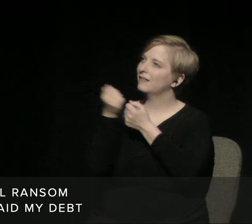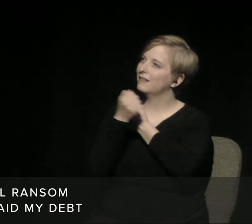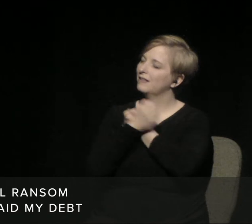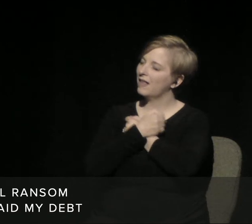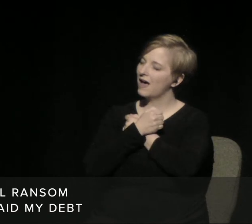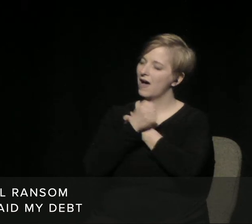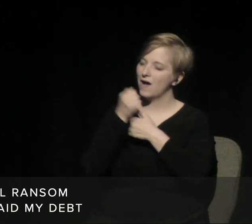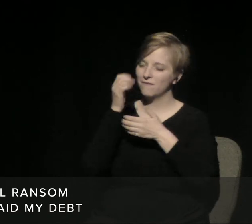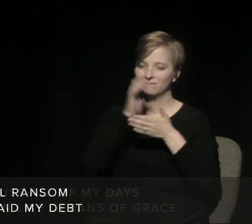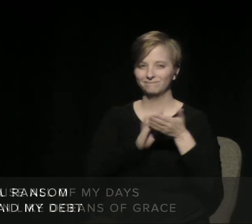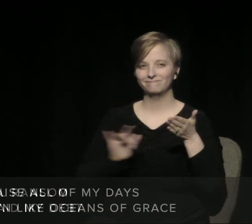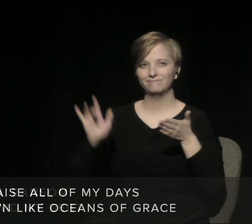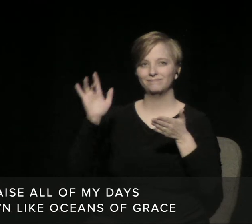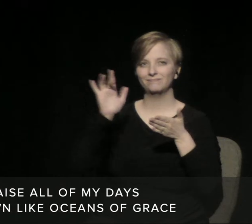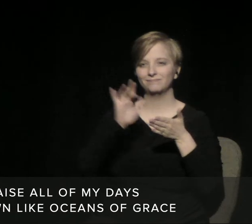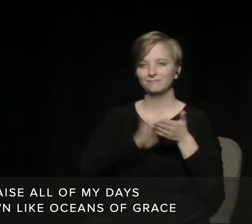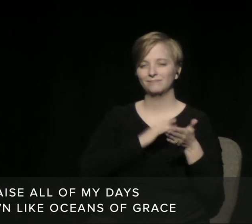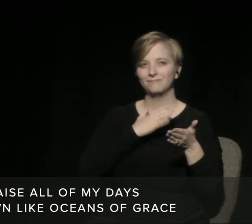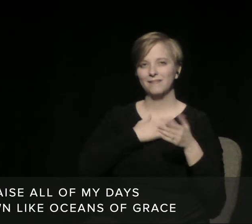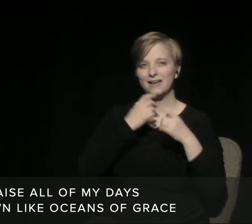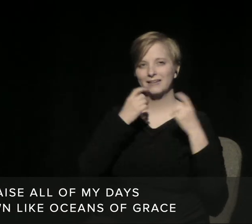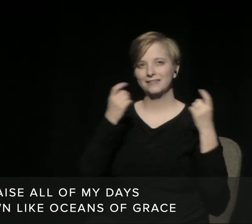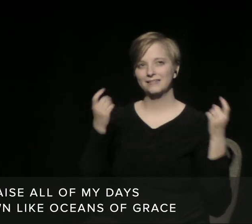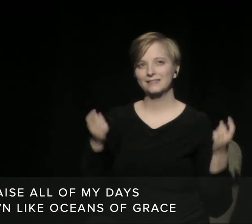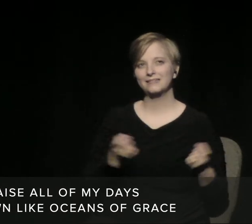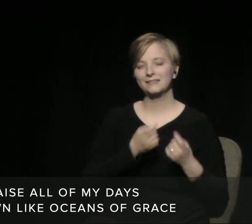when love paid my debt.